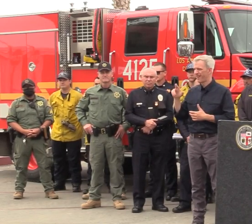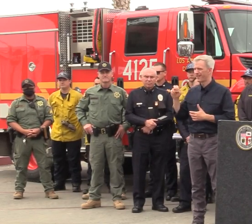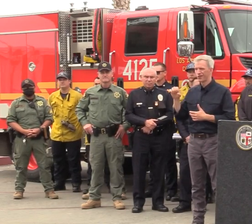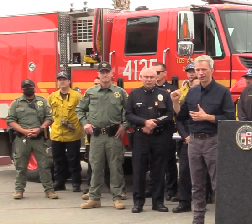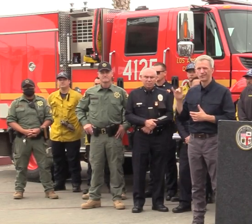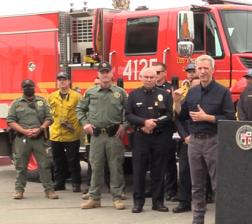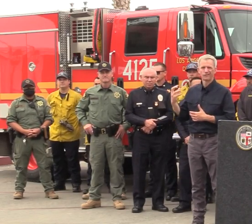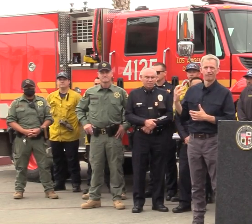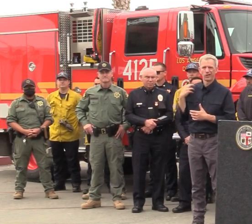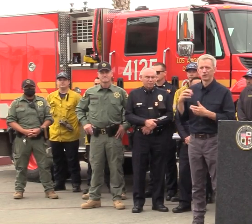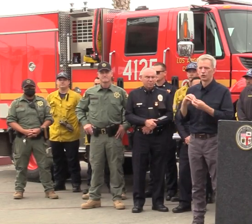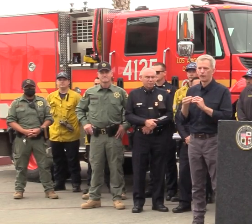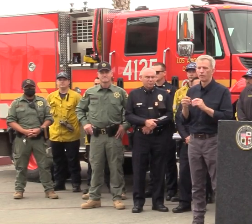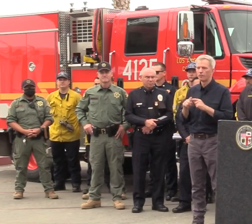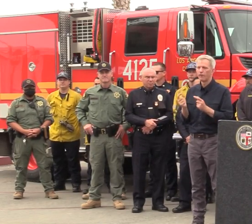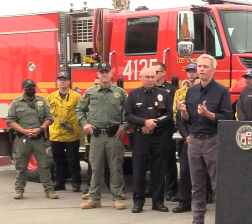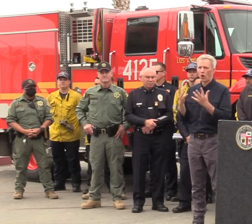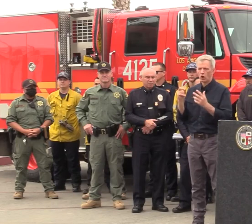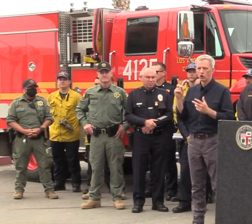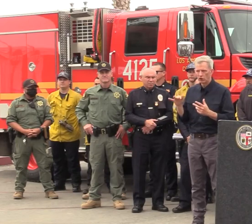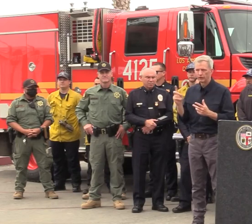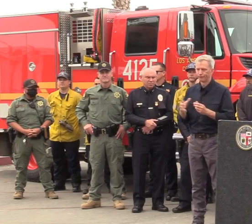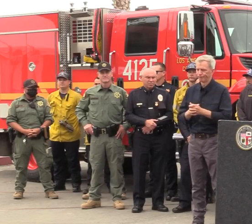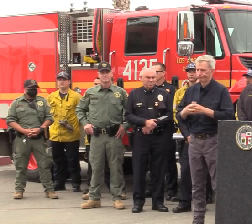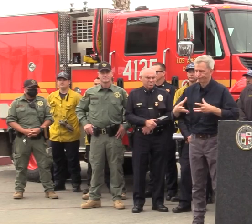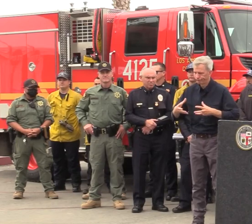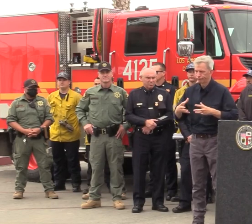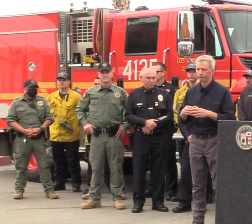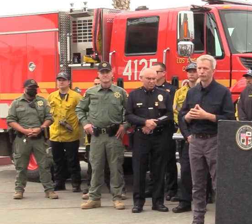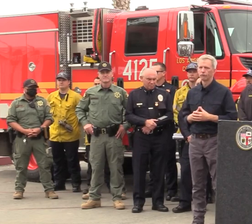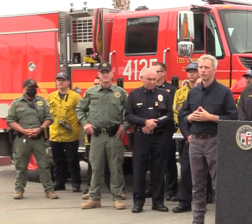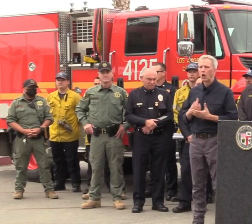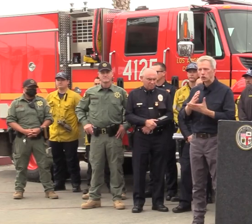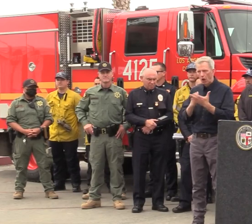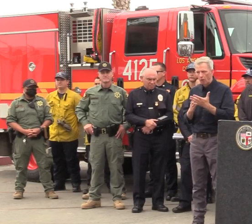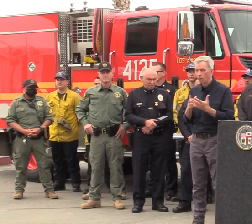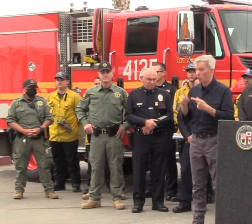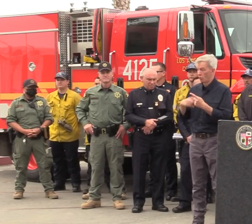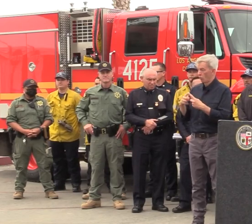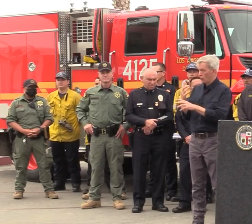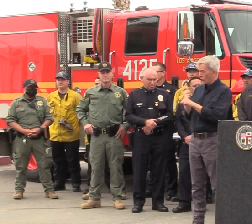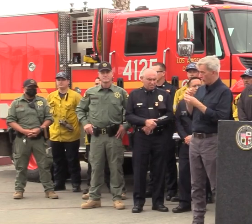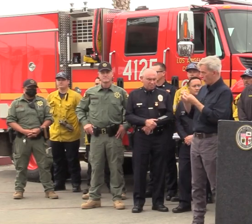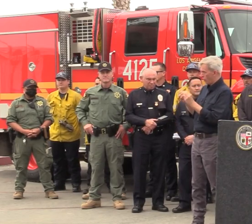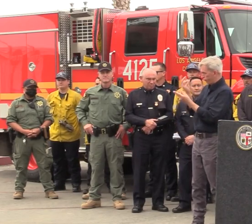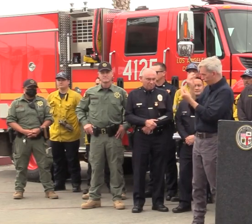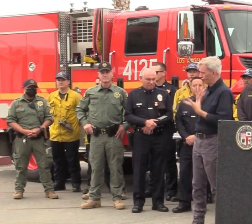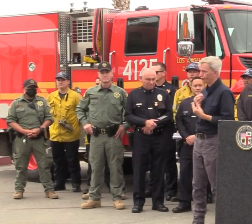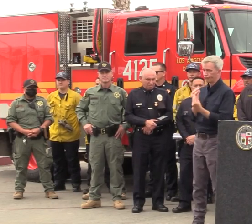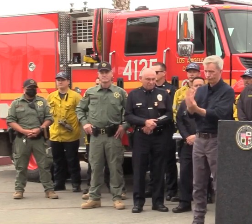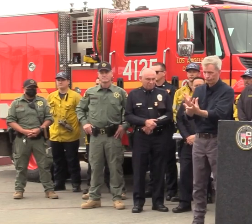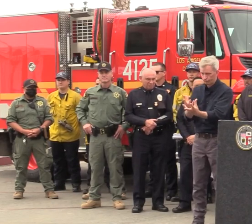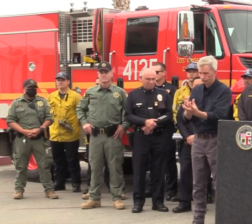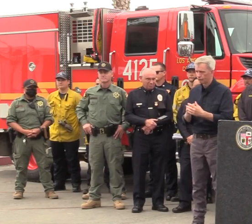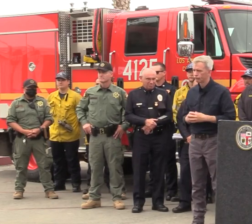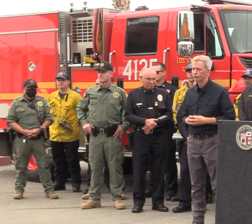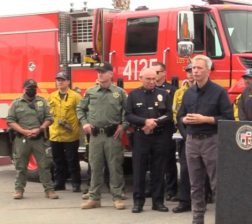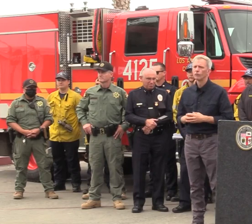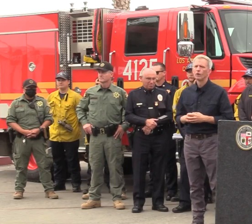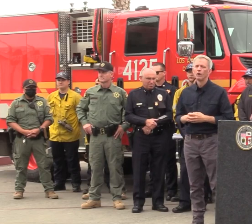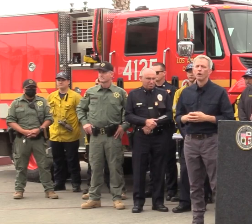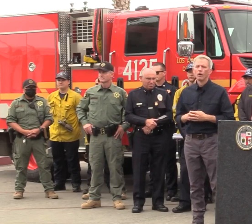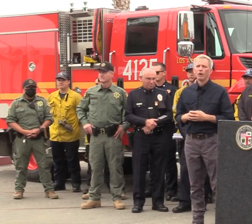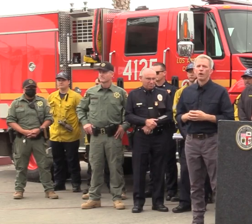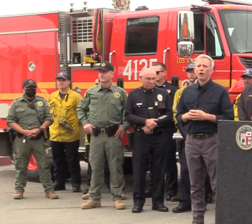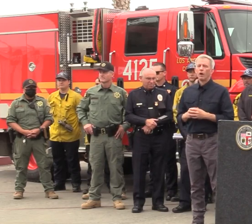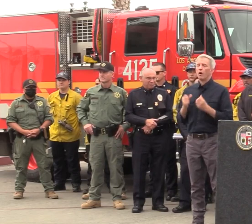the fire has grown some, and we'll get those numbers as soon as we're able to calculate them a little later this morning. While, as I've said many times in